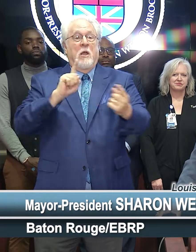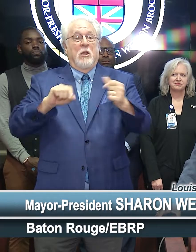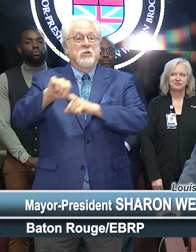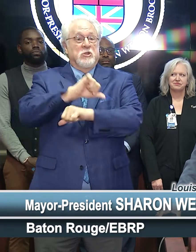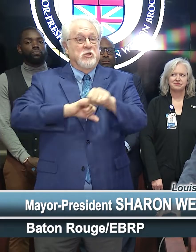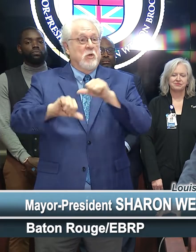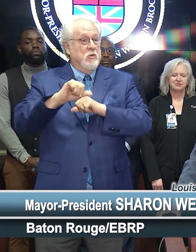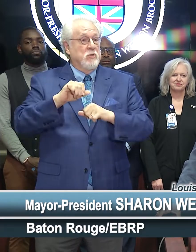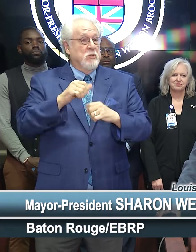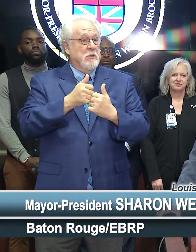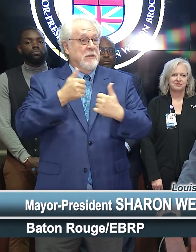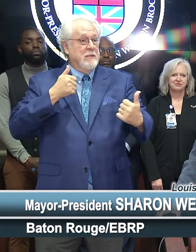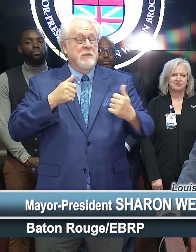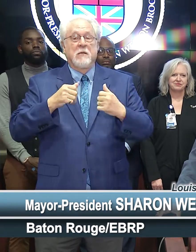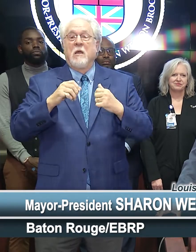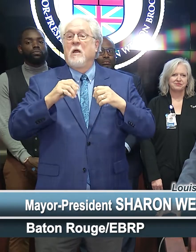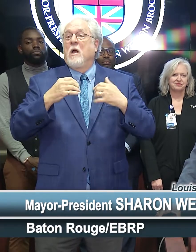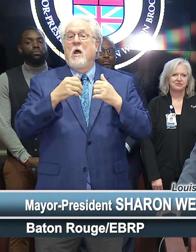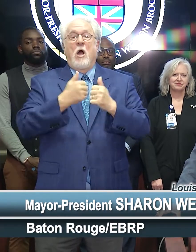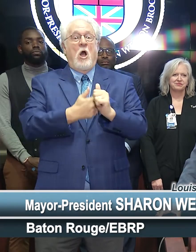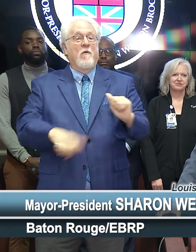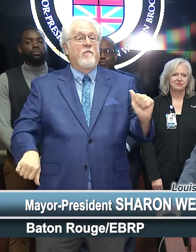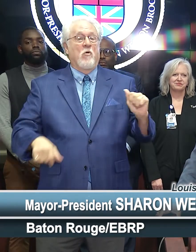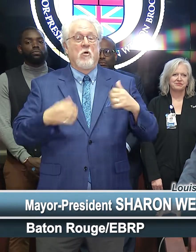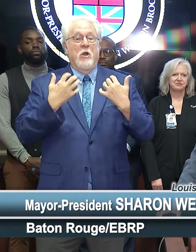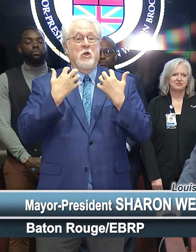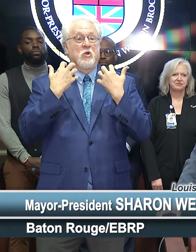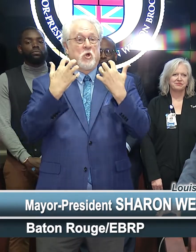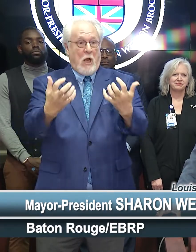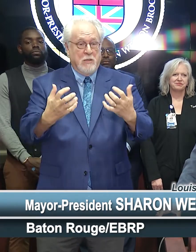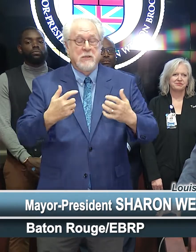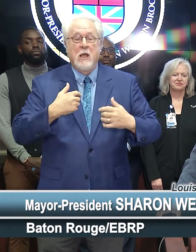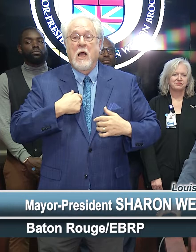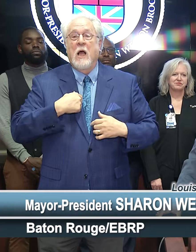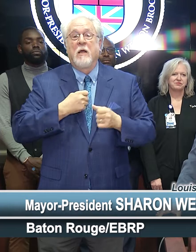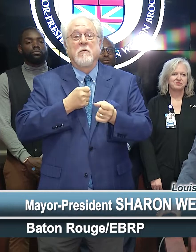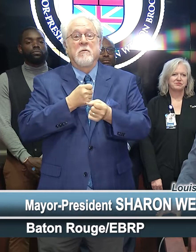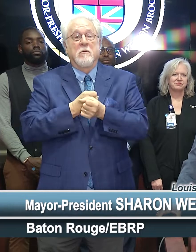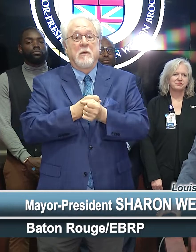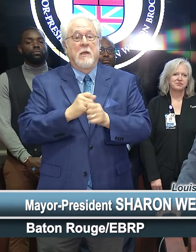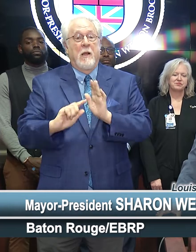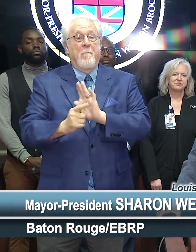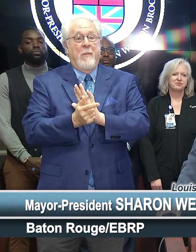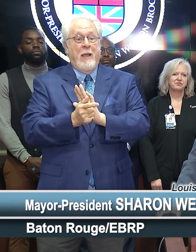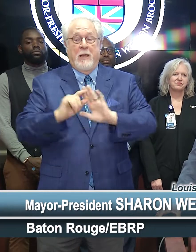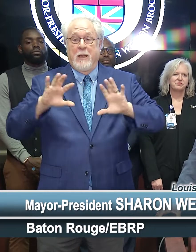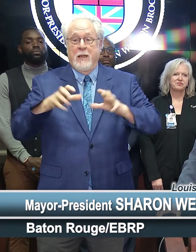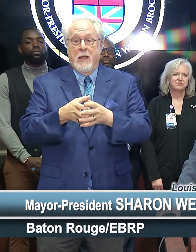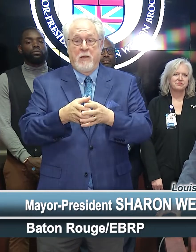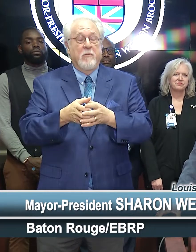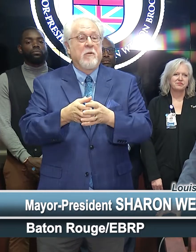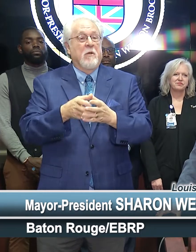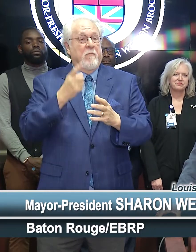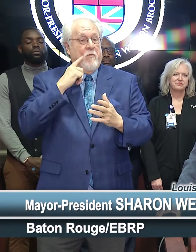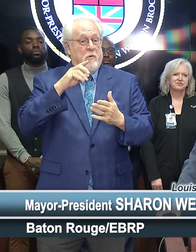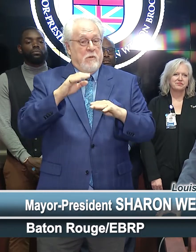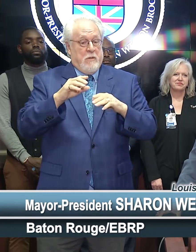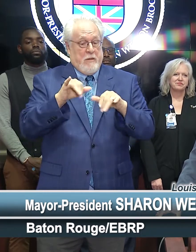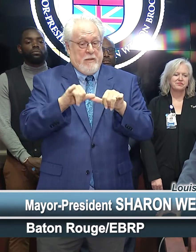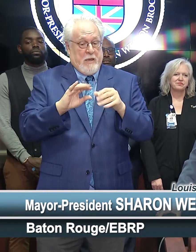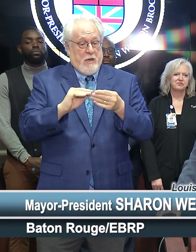avoiding crowds. I am enforcing Governor Edwards' ban on gatherings of a certain